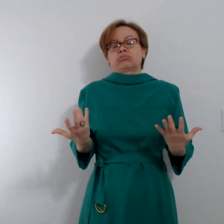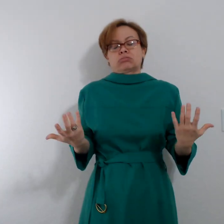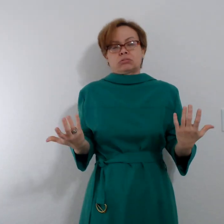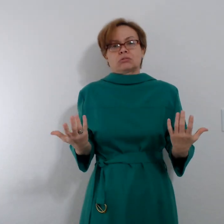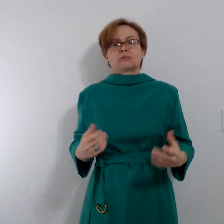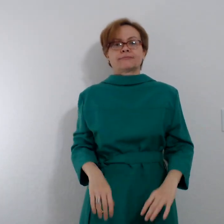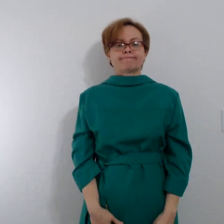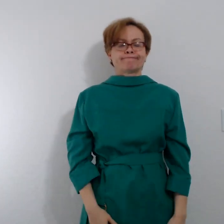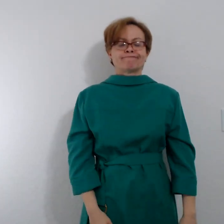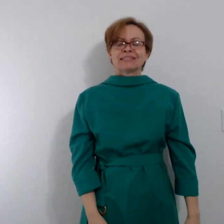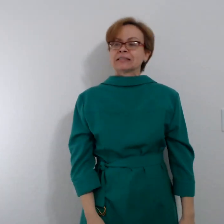critical mistake.